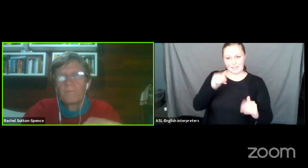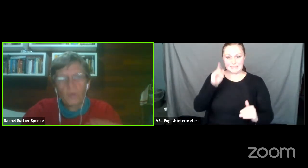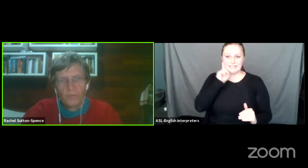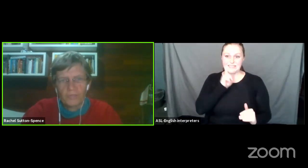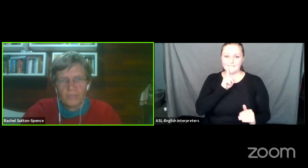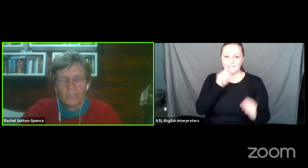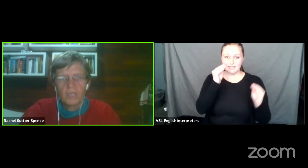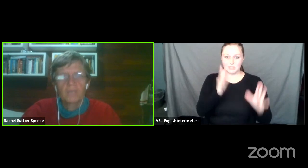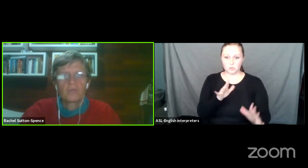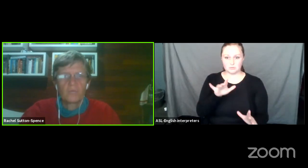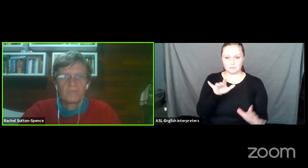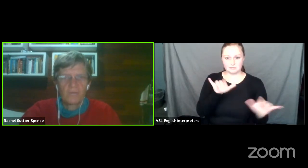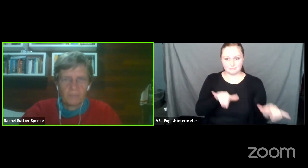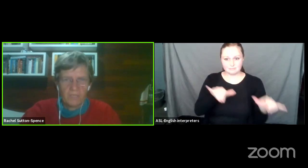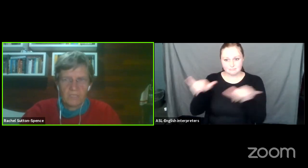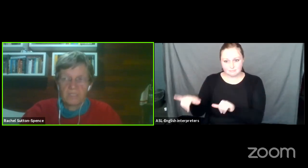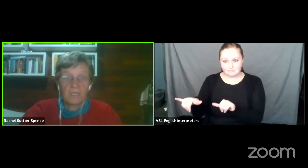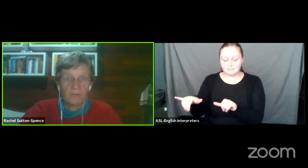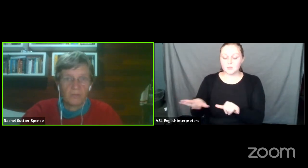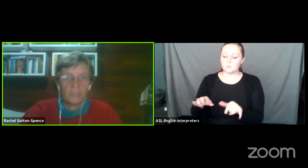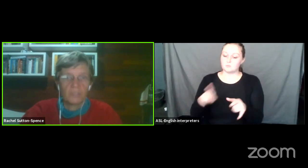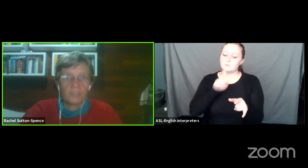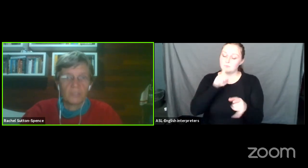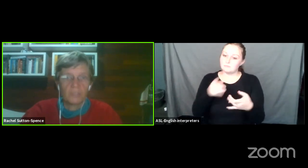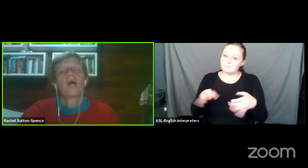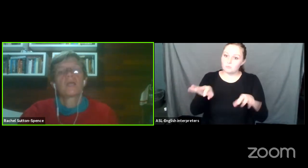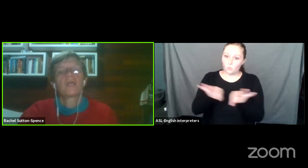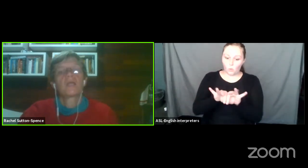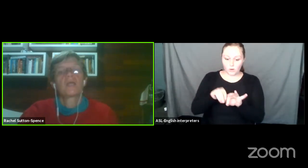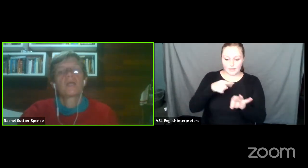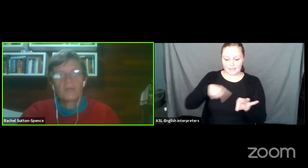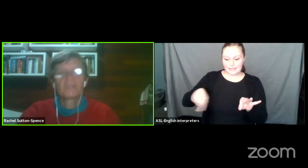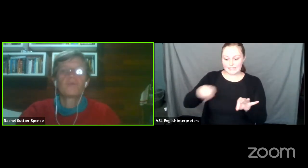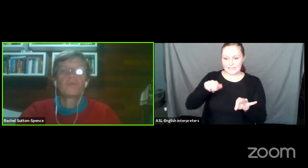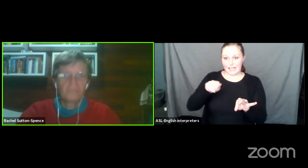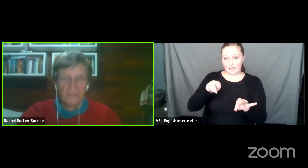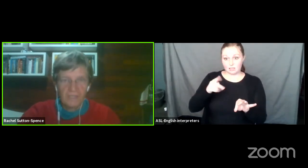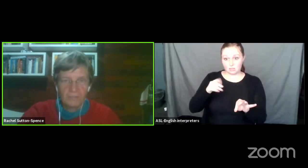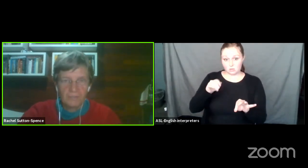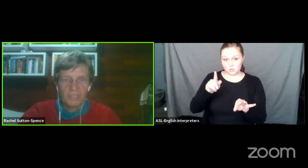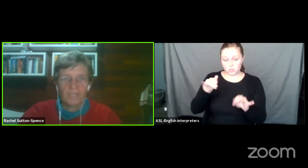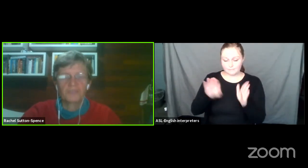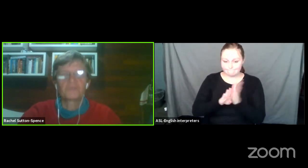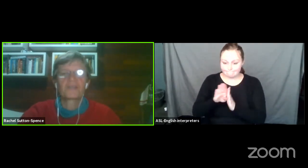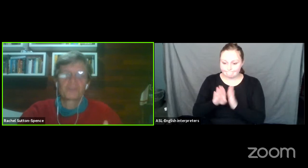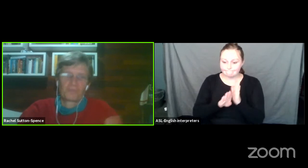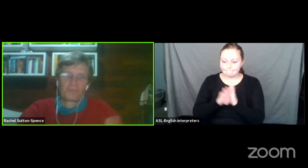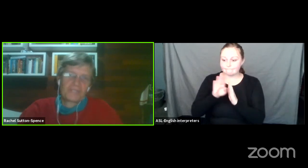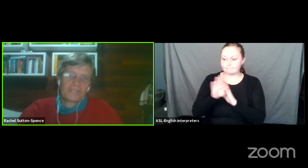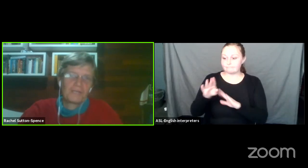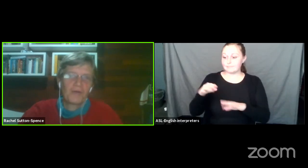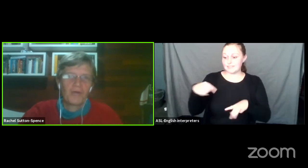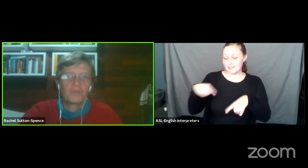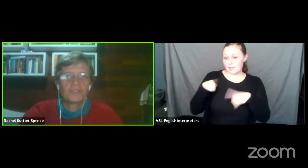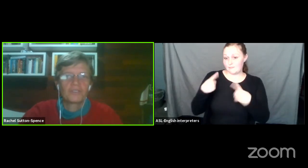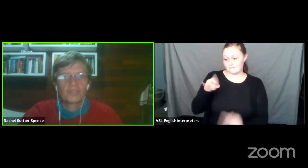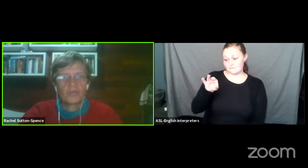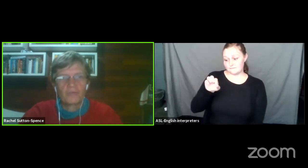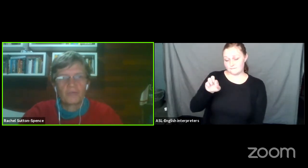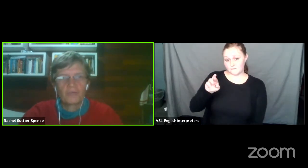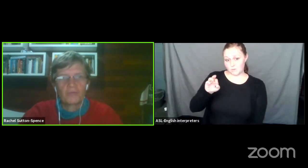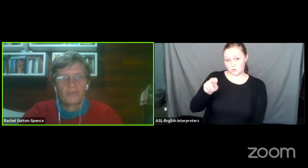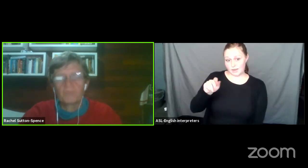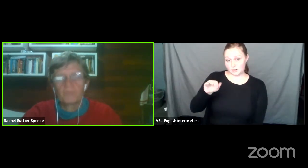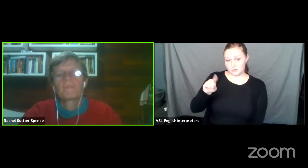very important that we develop these anthologies. And I've been working with Fernanda Machado. That's particularly why I wanted to show